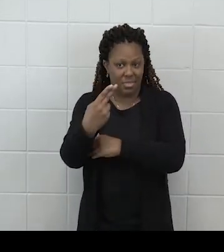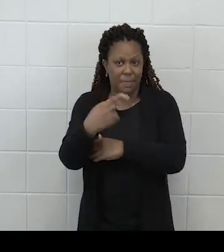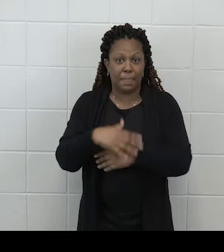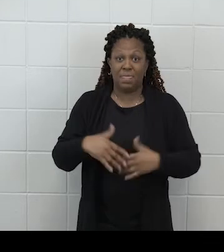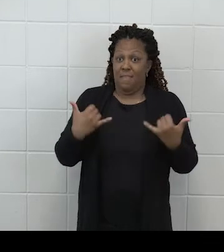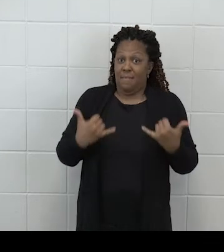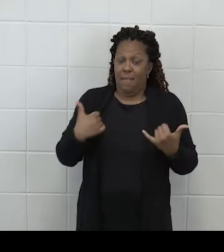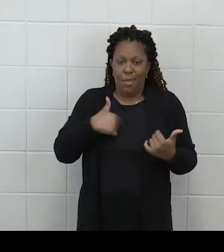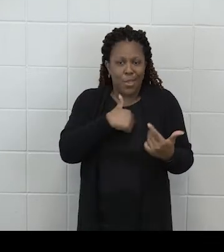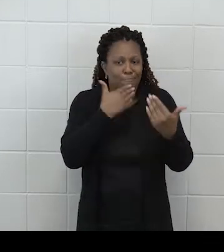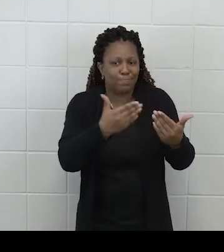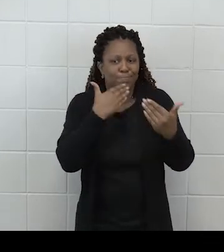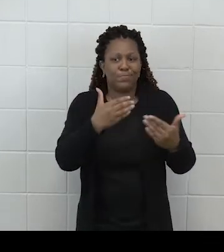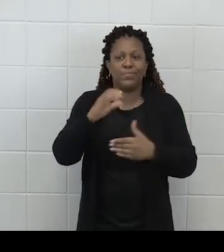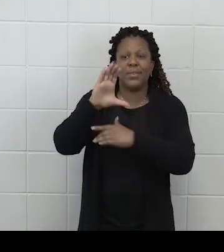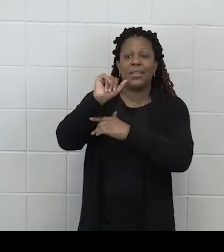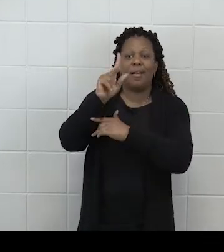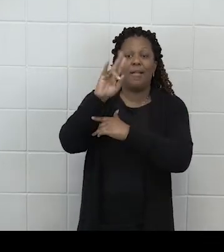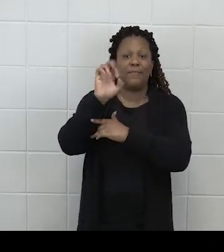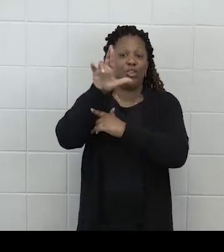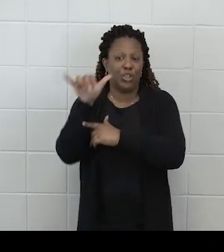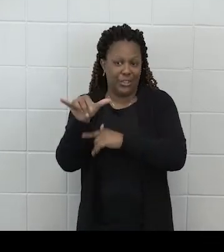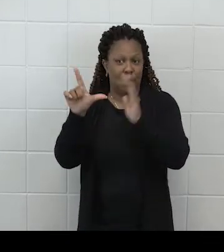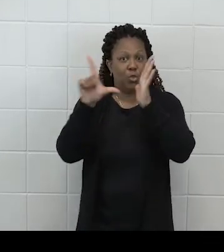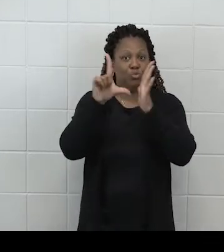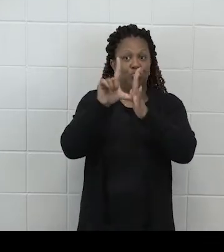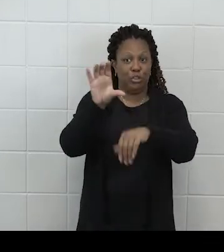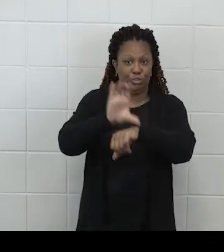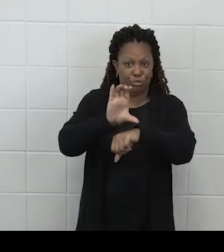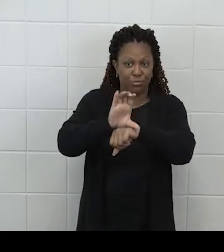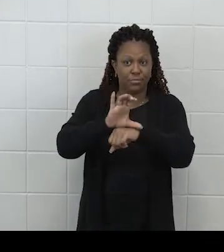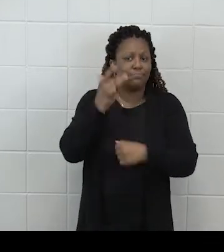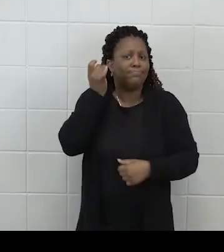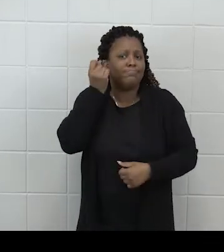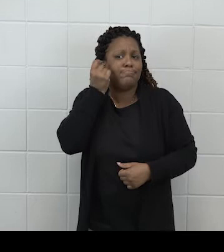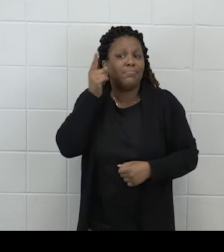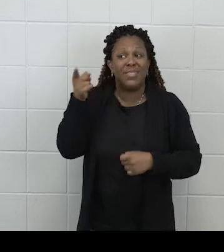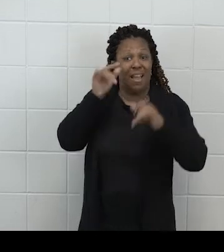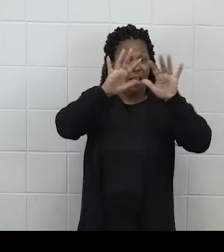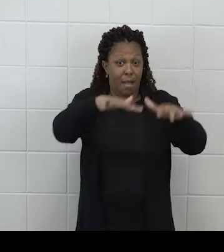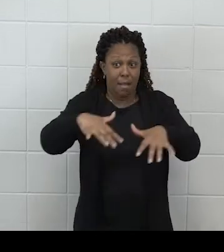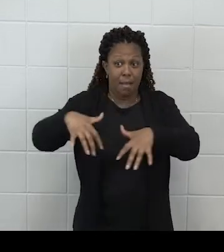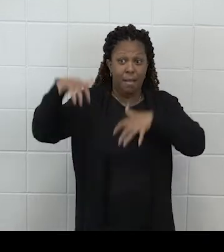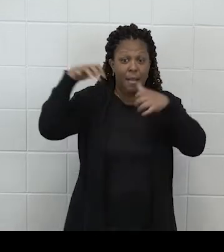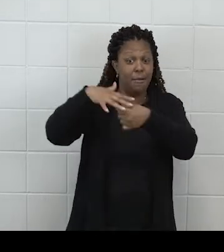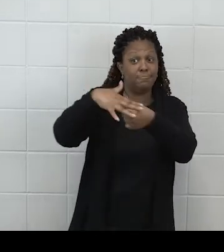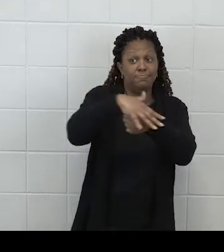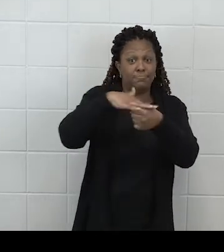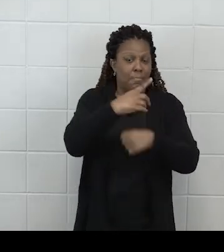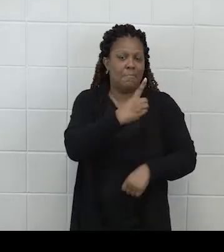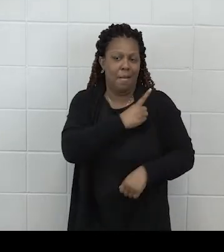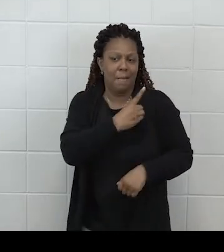was killed. This congregation stepped up quickly to accompany those who gathered